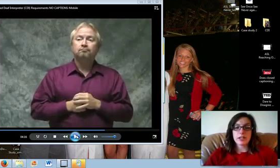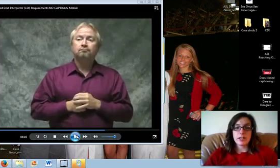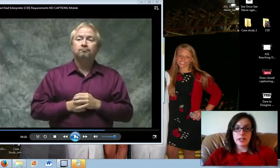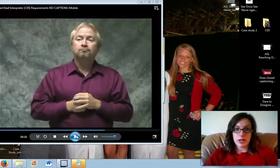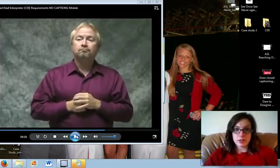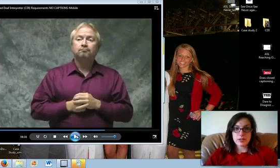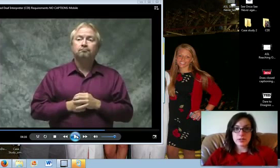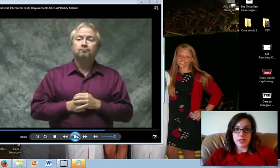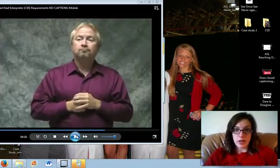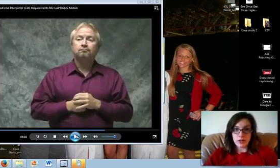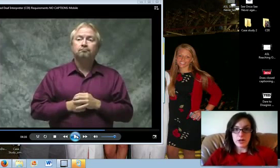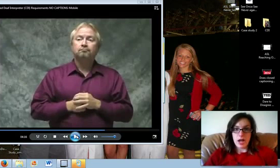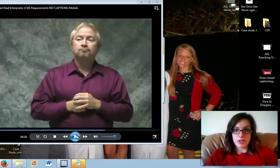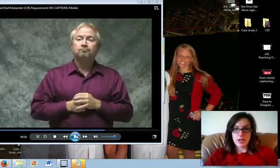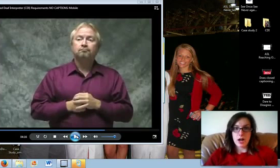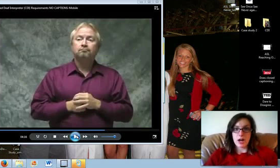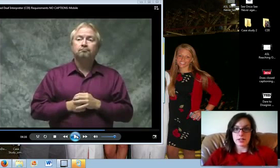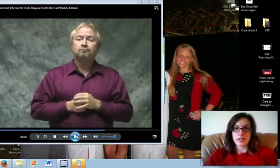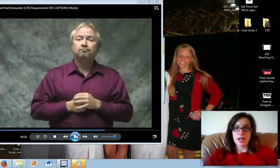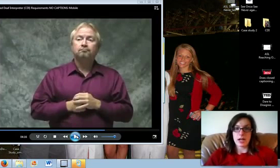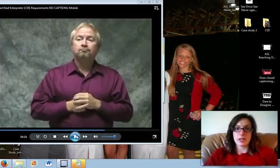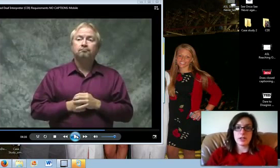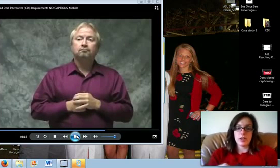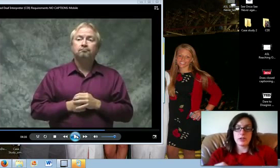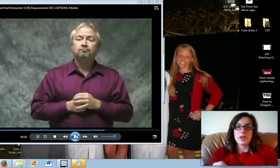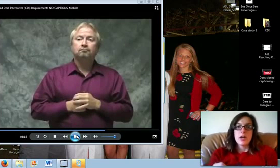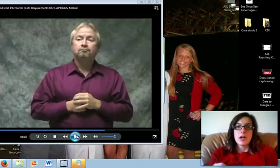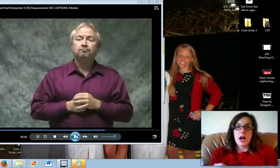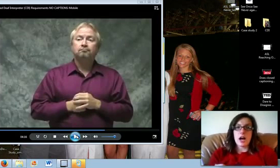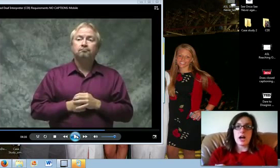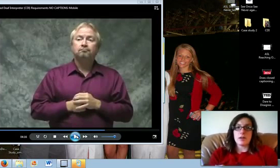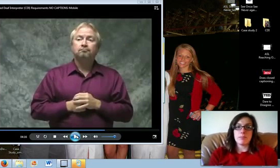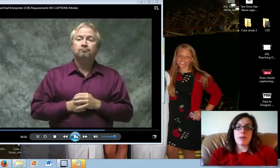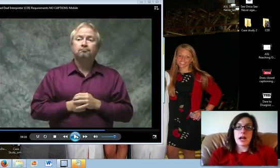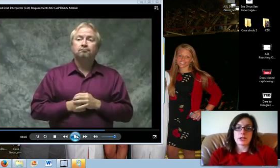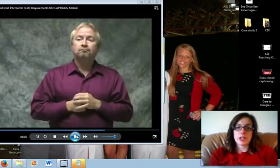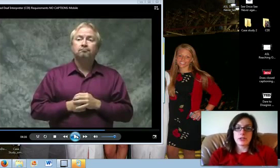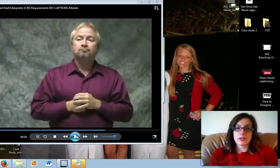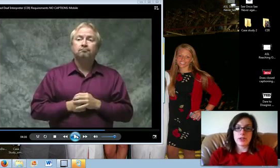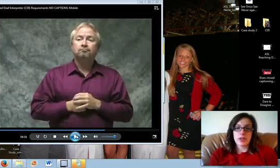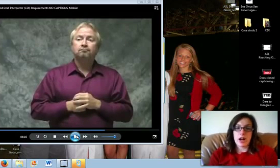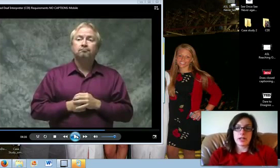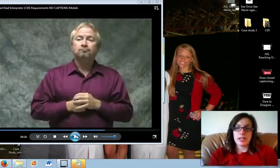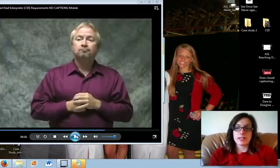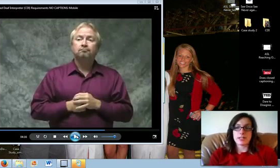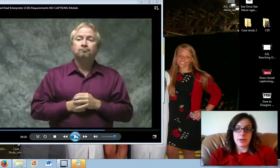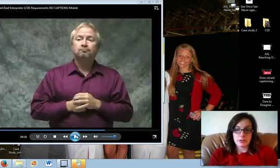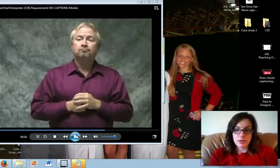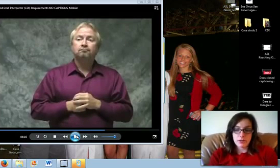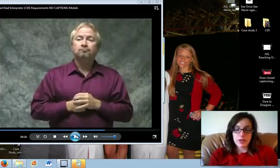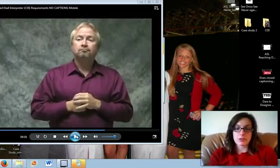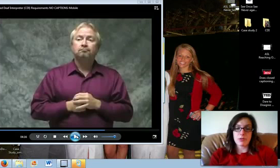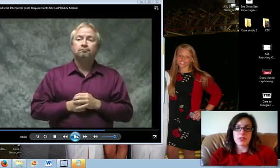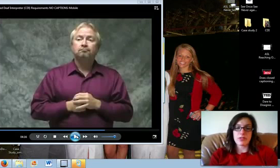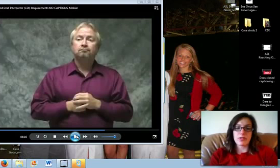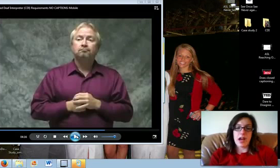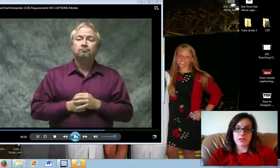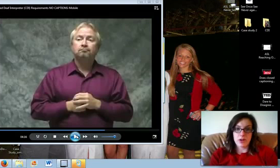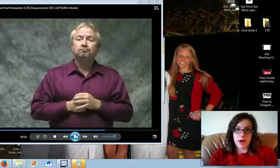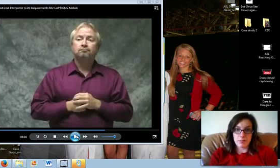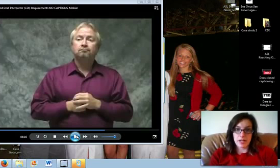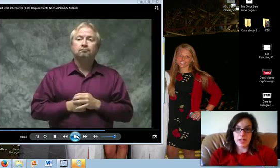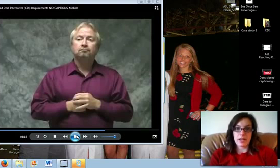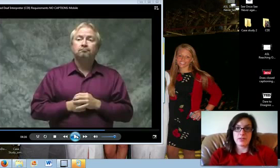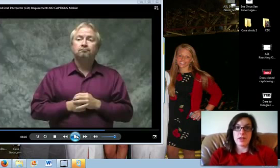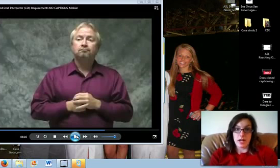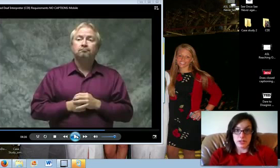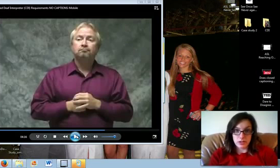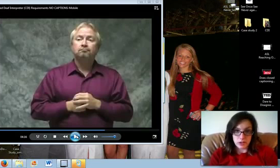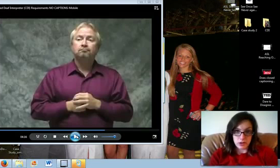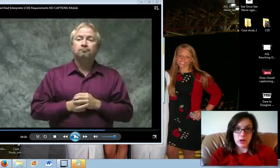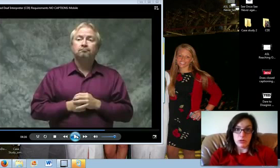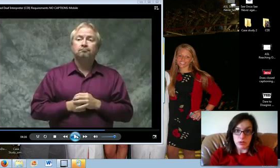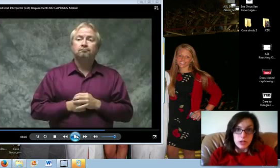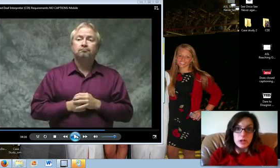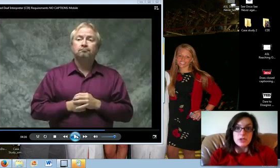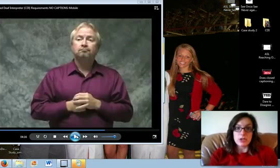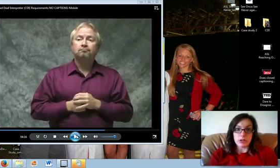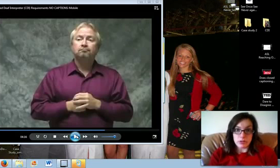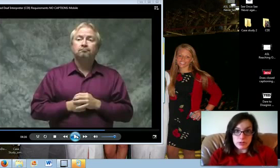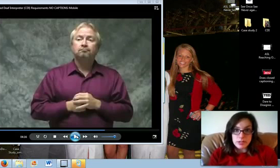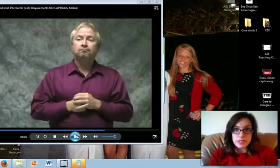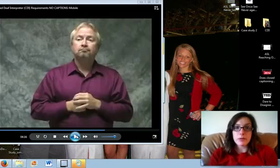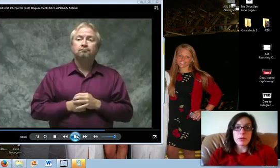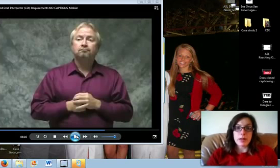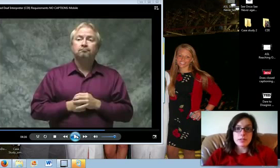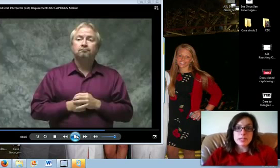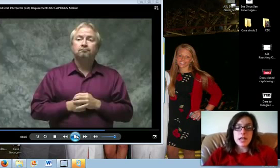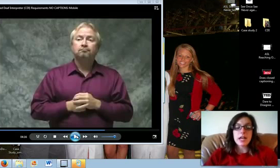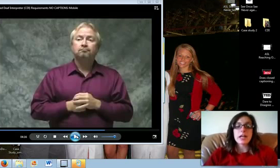Right there, he also did another head nod to kind of back channel to the audience that he was finished with that topic and that, do